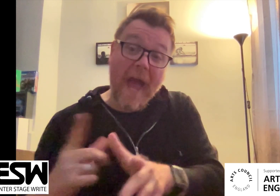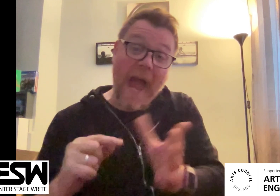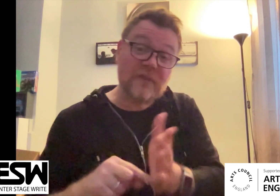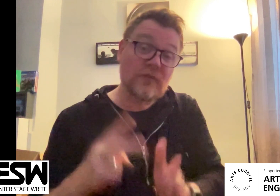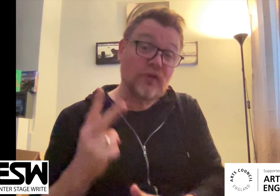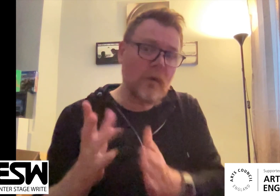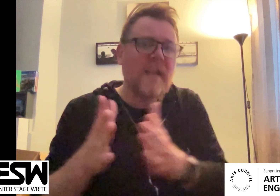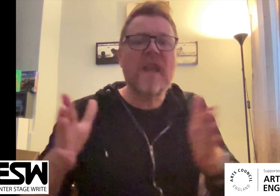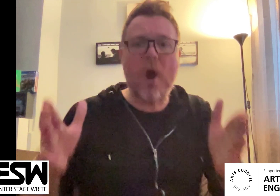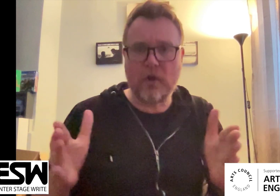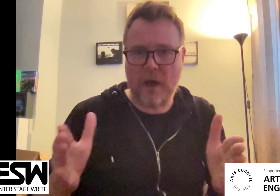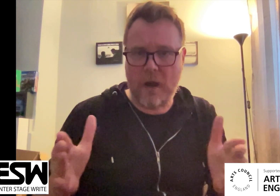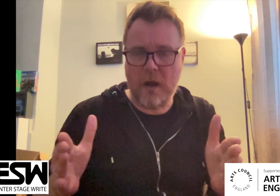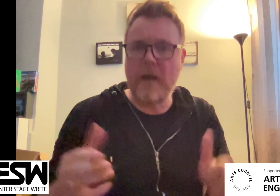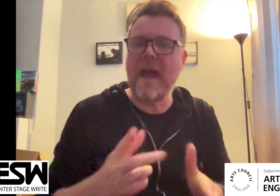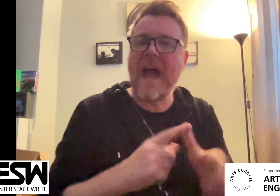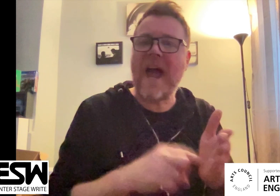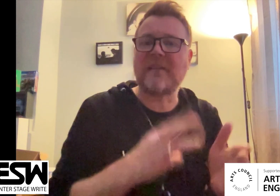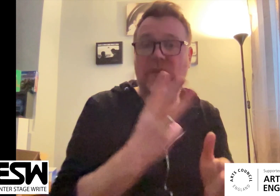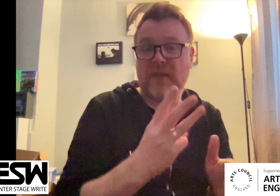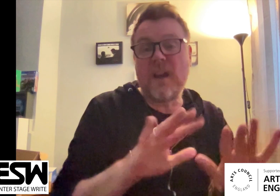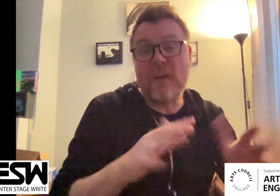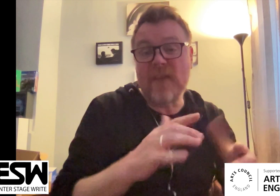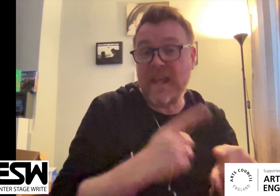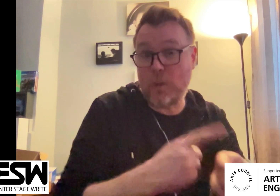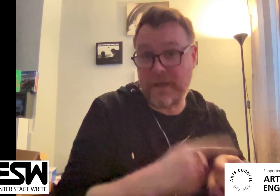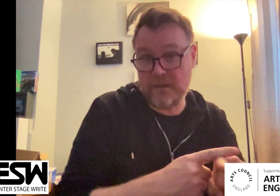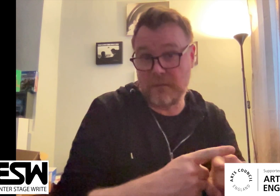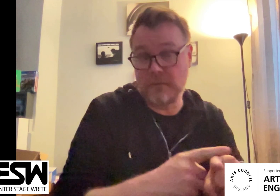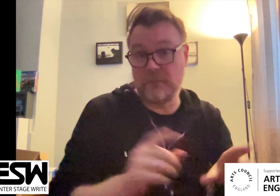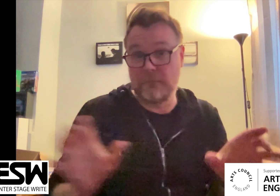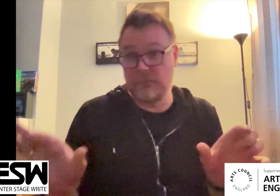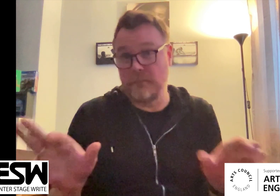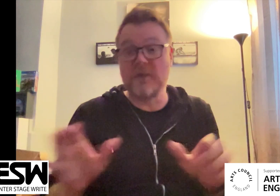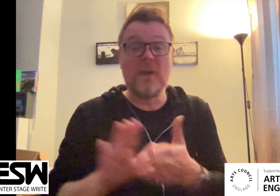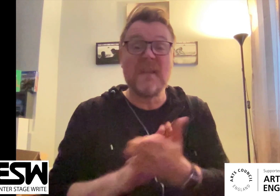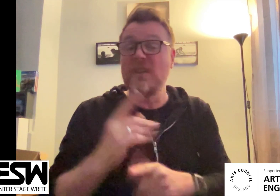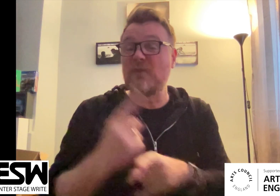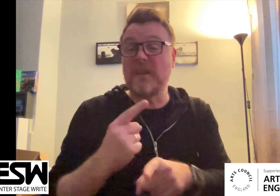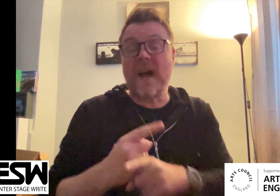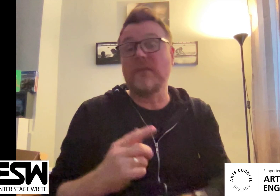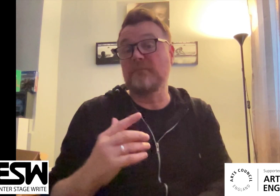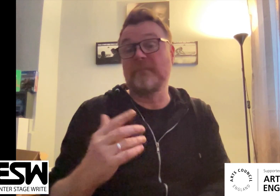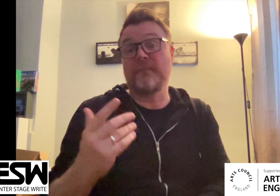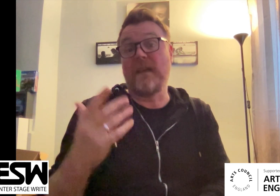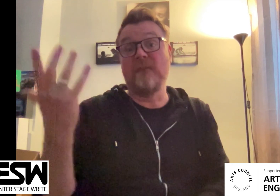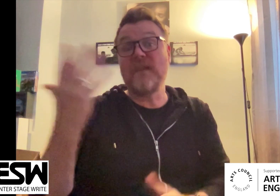Act 2, slightly longer than Act 1. And Act 3, fairly quick again. So we're talking about